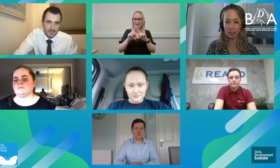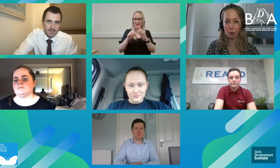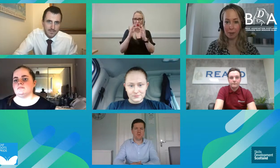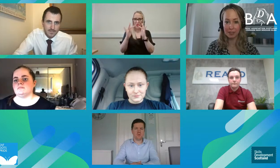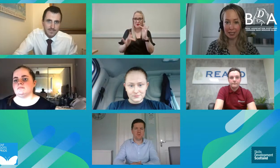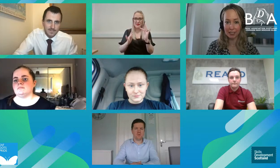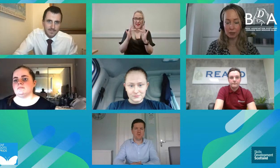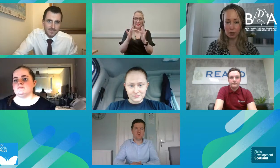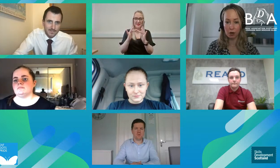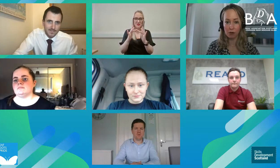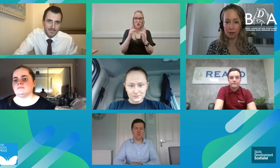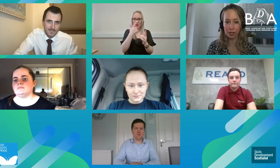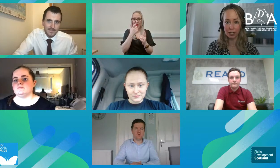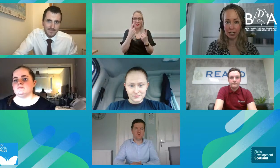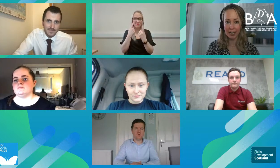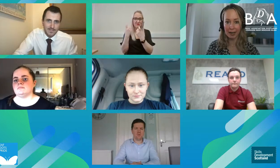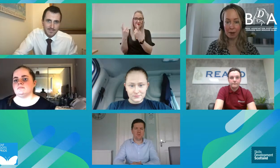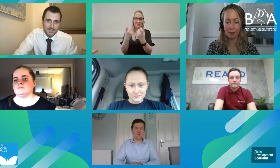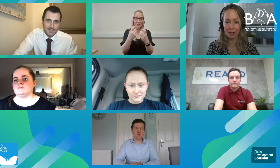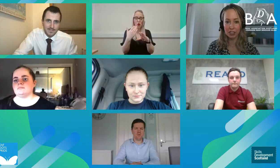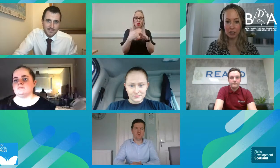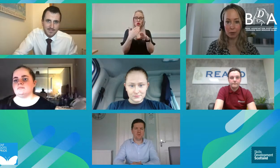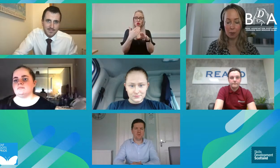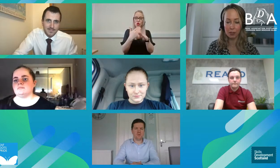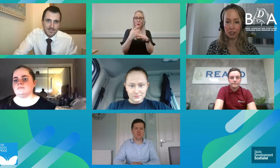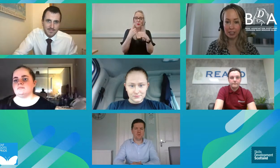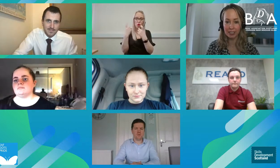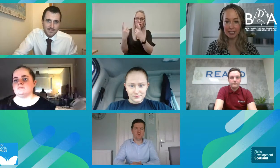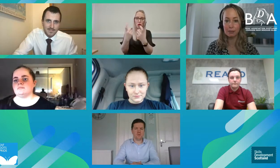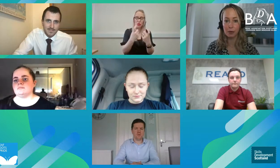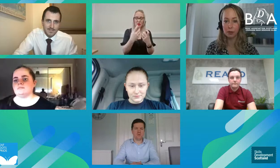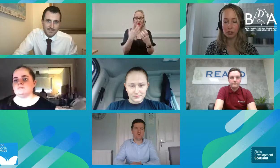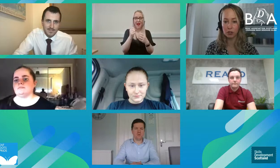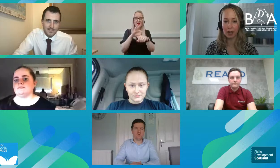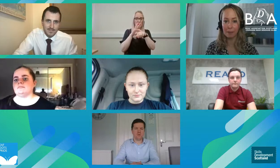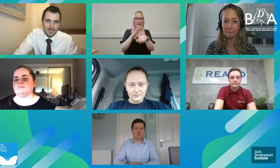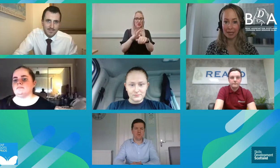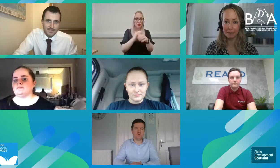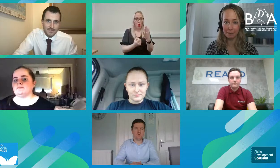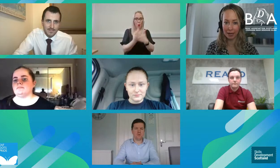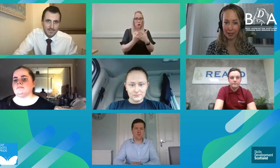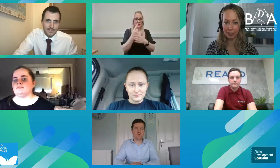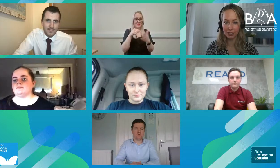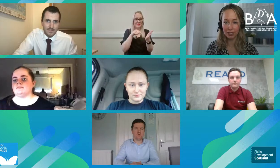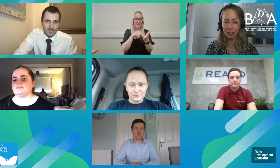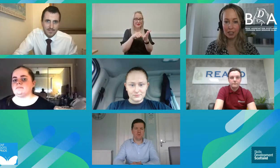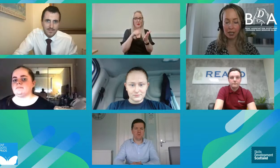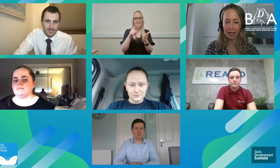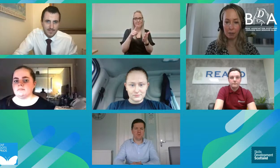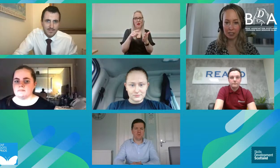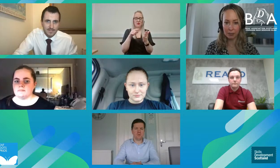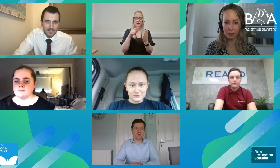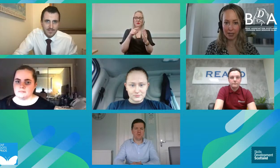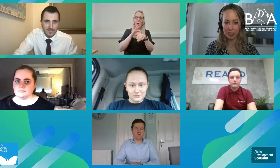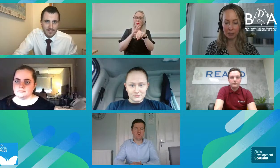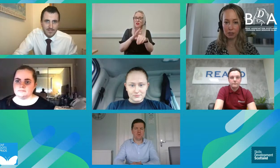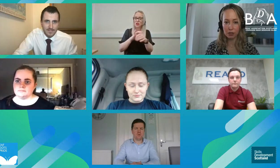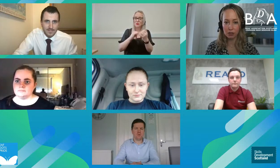job searching websites will offer apprenticeship opportunities, but we do have a main page,